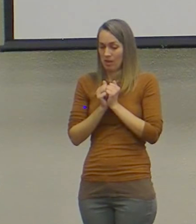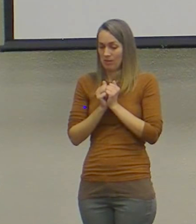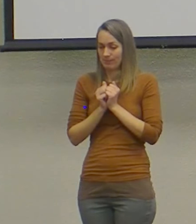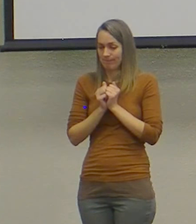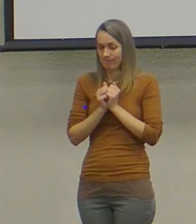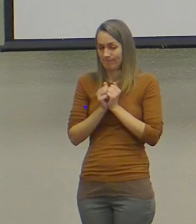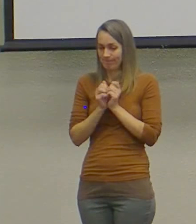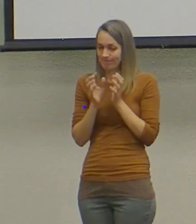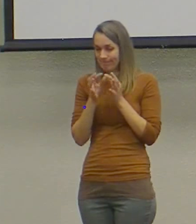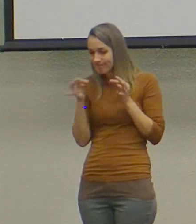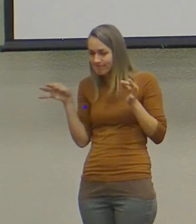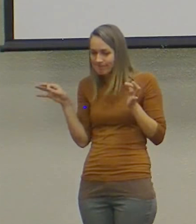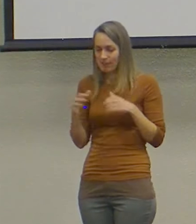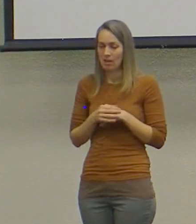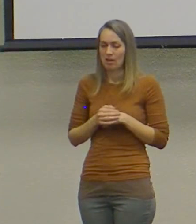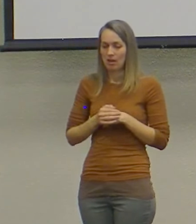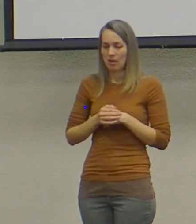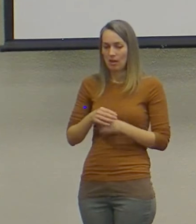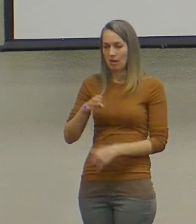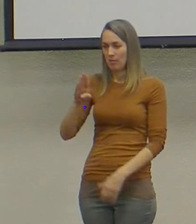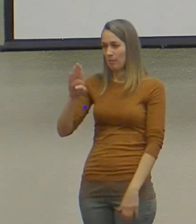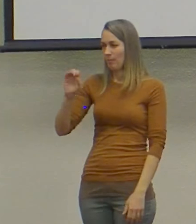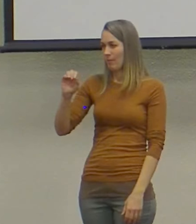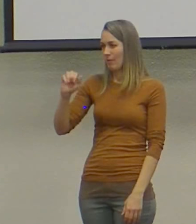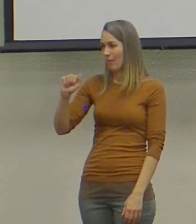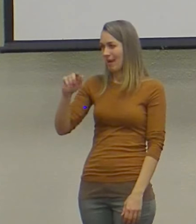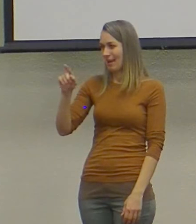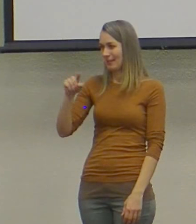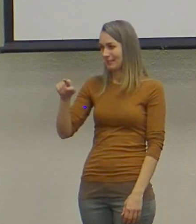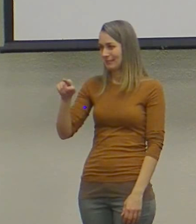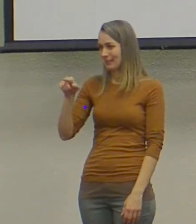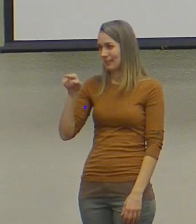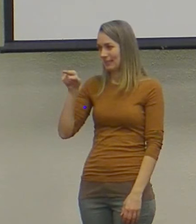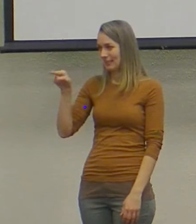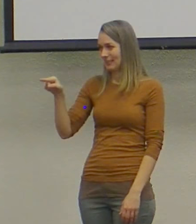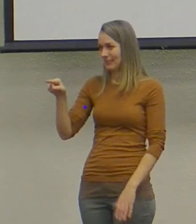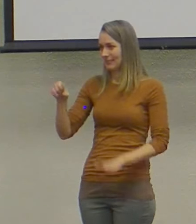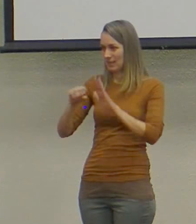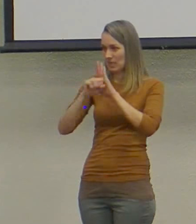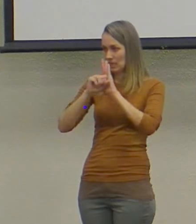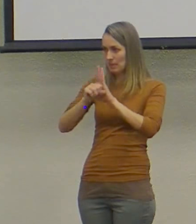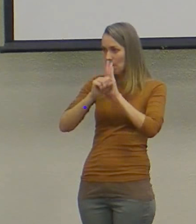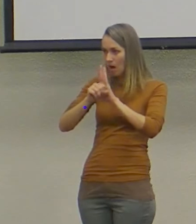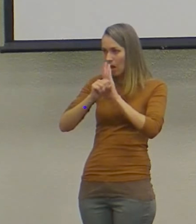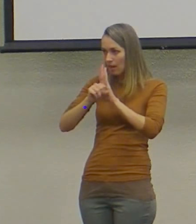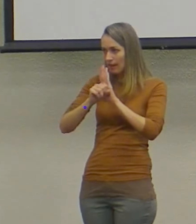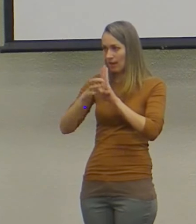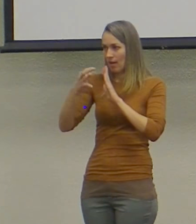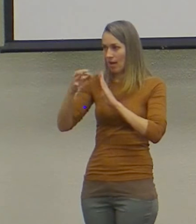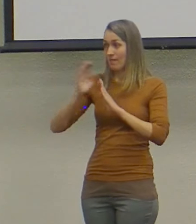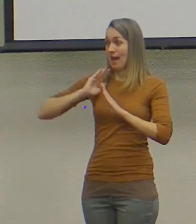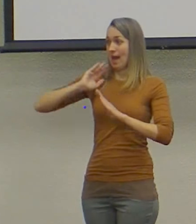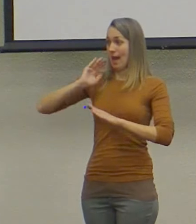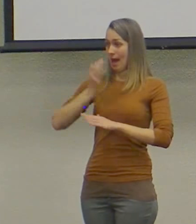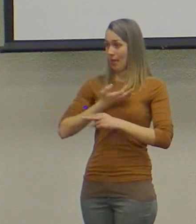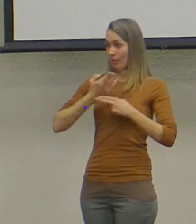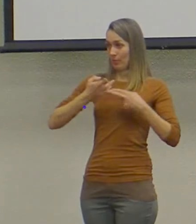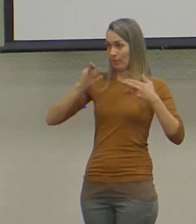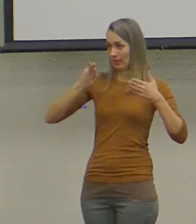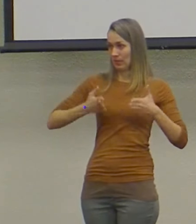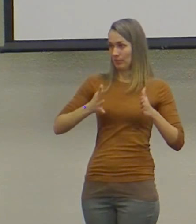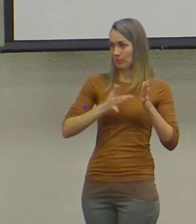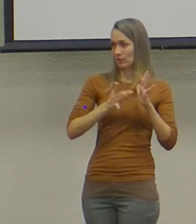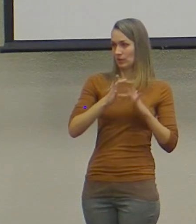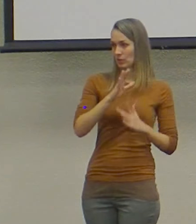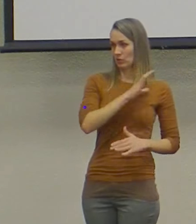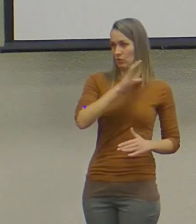Boaz is a foreshadowing of our kinsman redeemer, Jesus Christ, who, according to Hebrews,